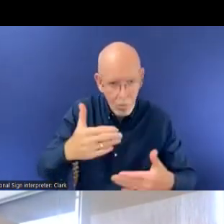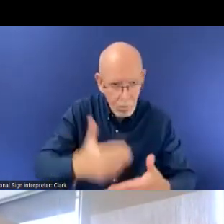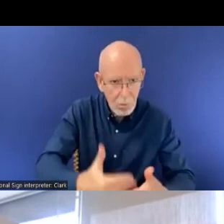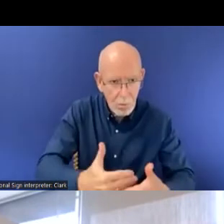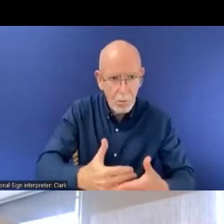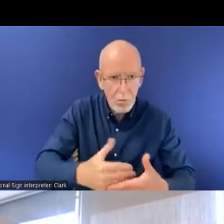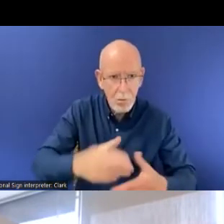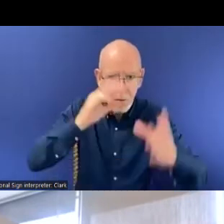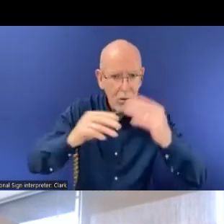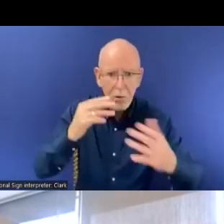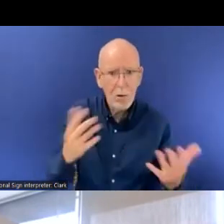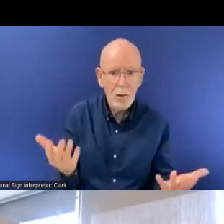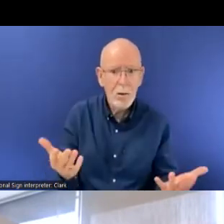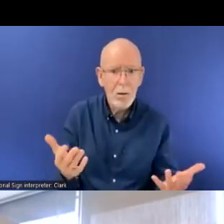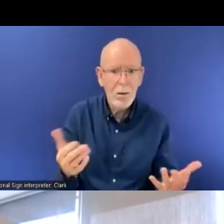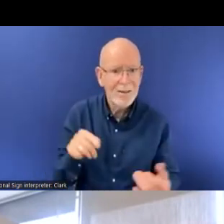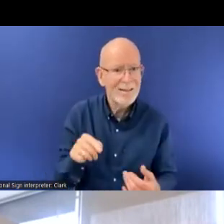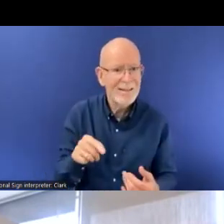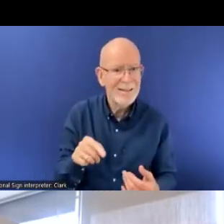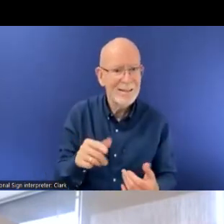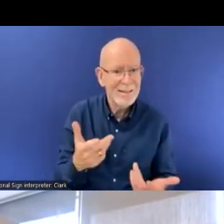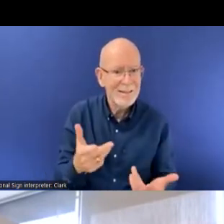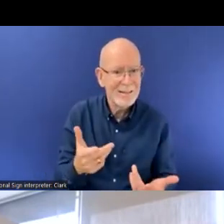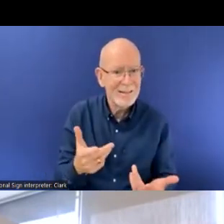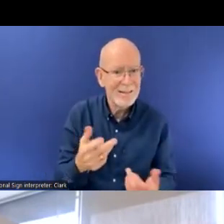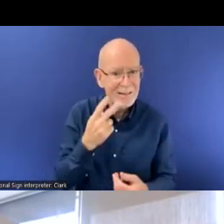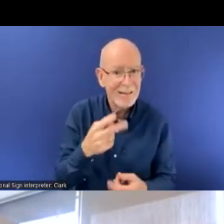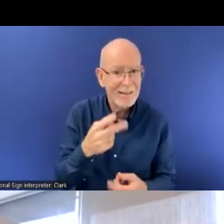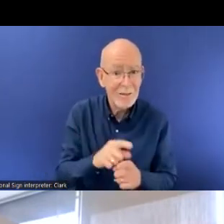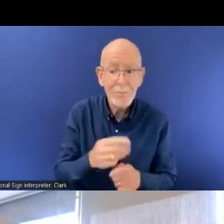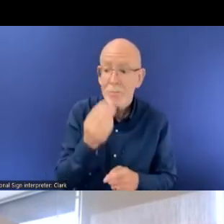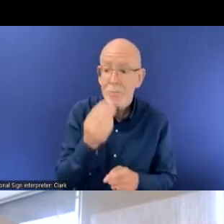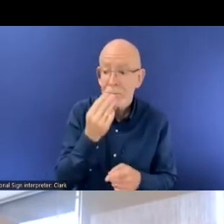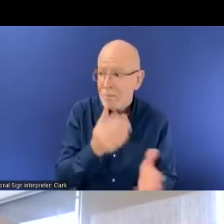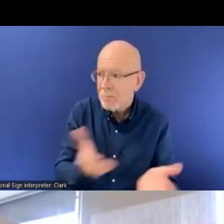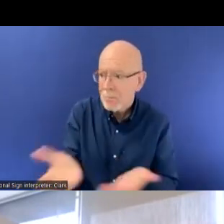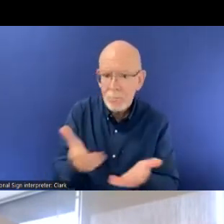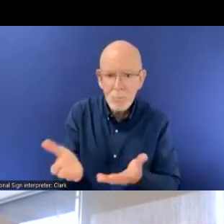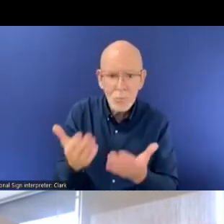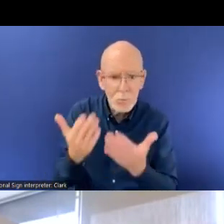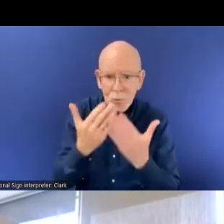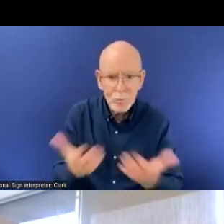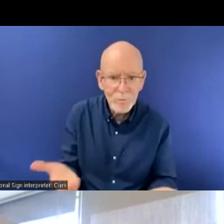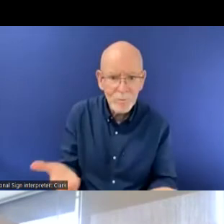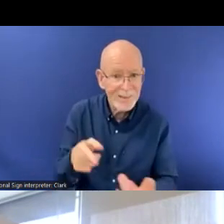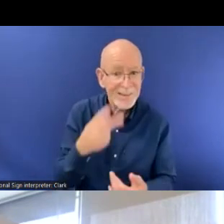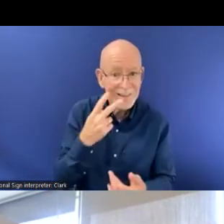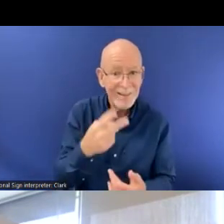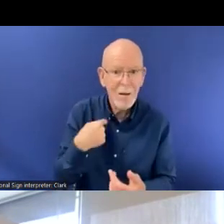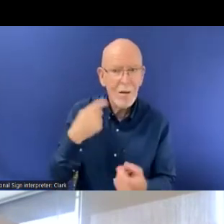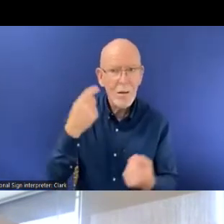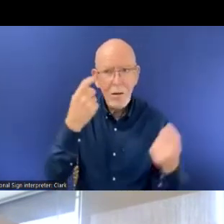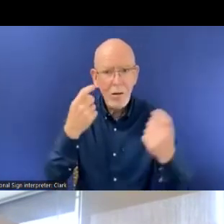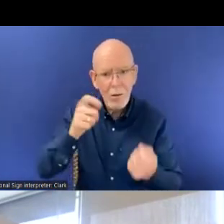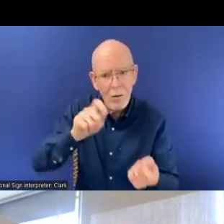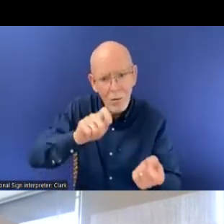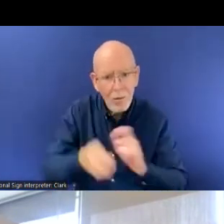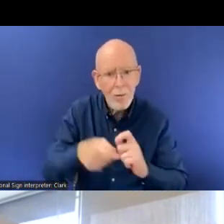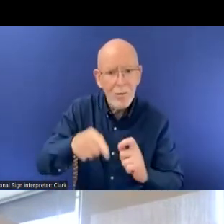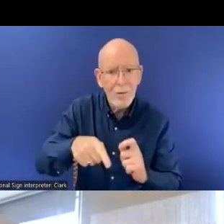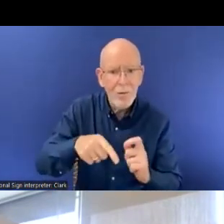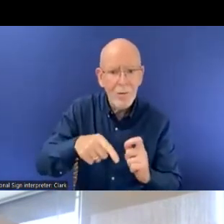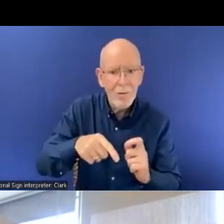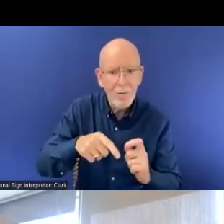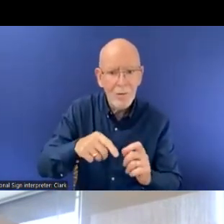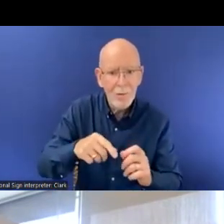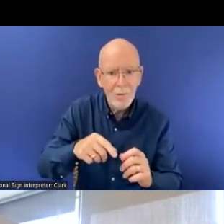learnings from the work of my organization, the World Health Organization, we have partnered with UNESCO. Just this